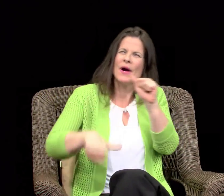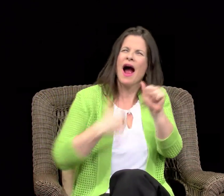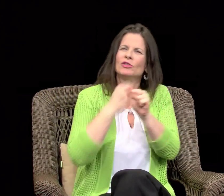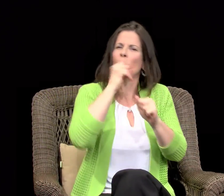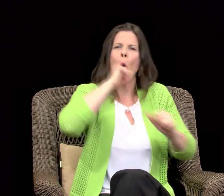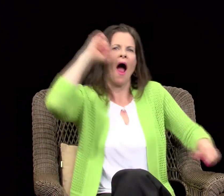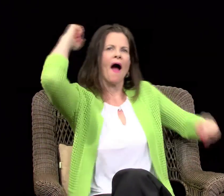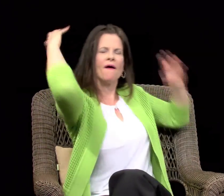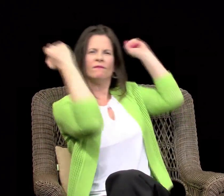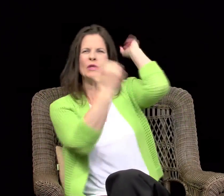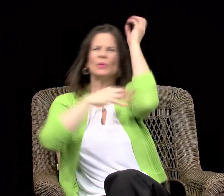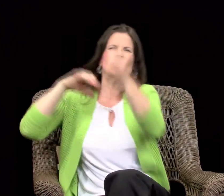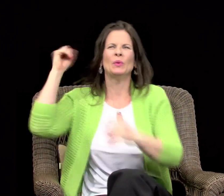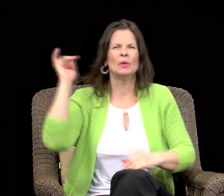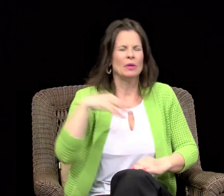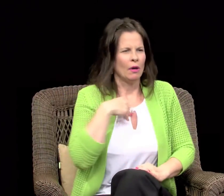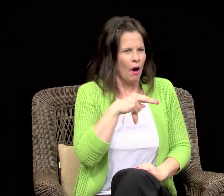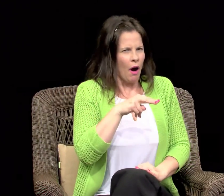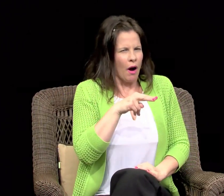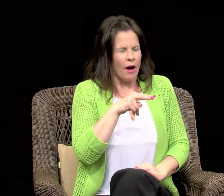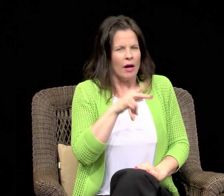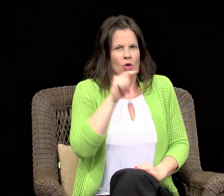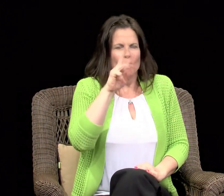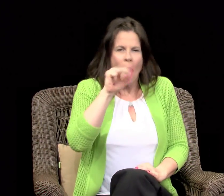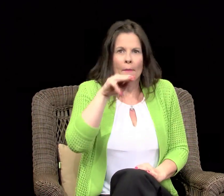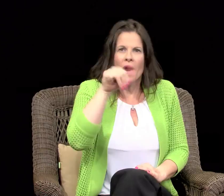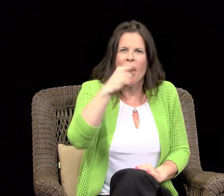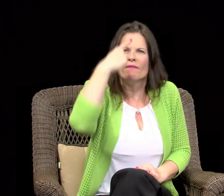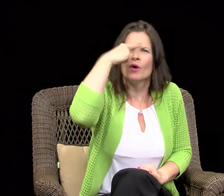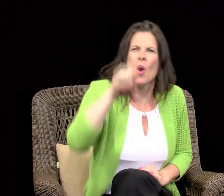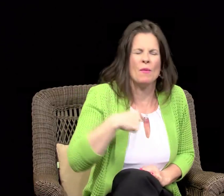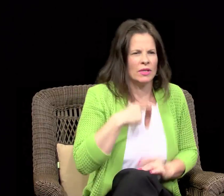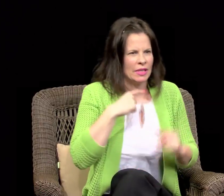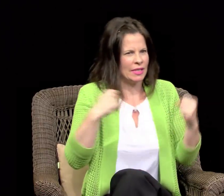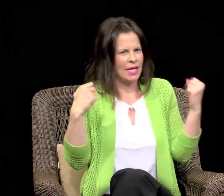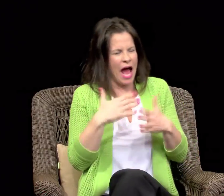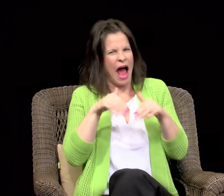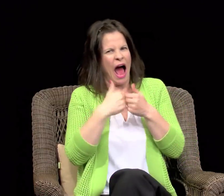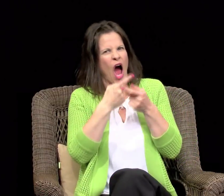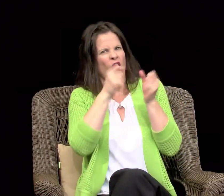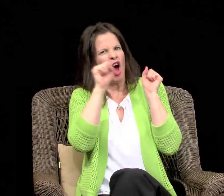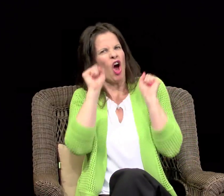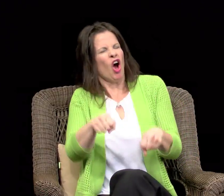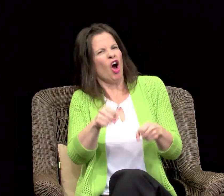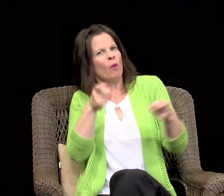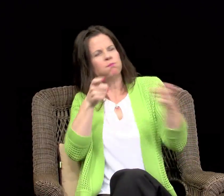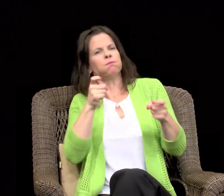on. The teacher held her hands behind her back, prohibiting her from